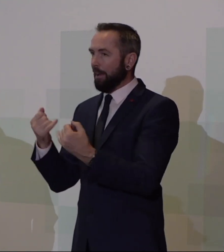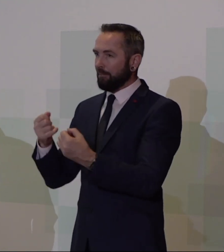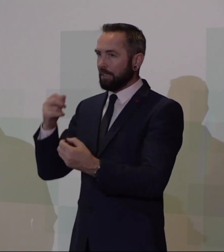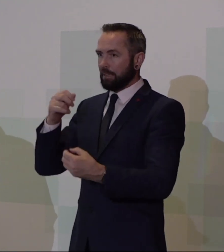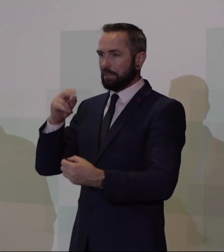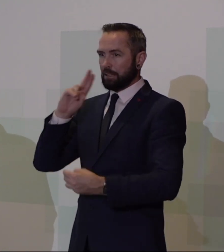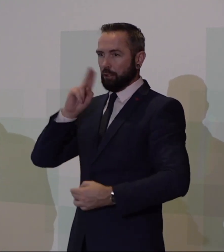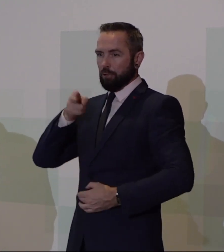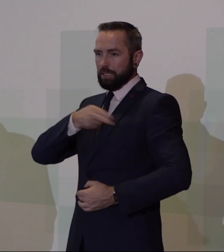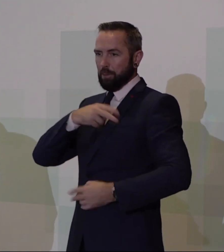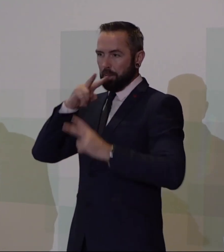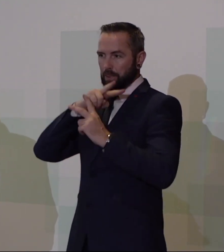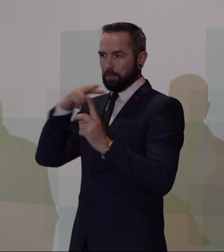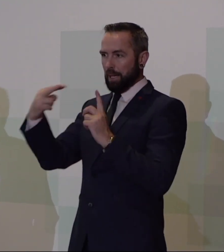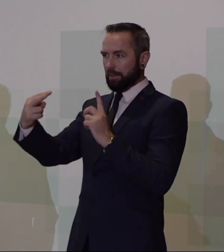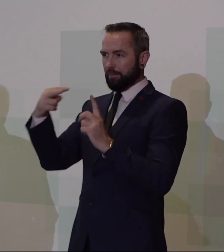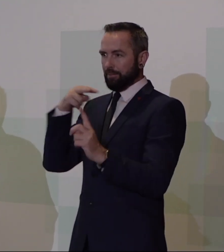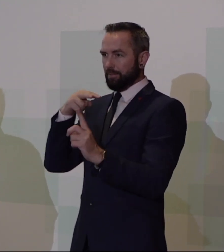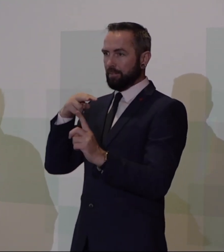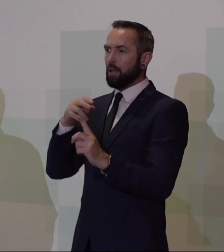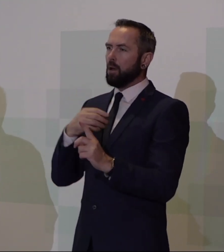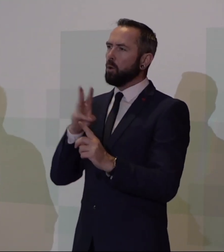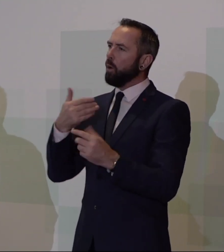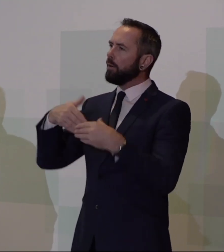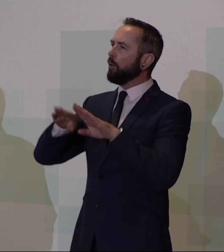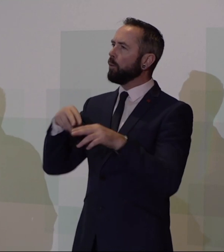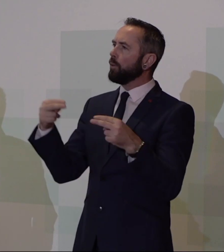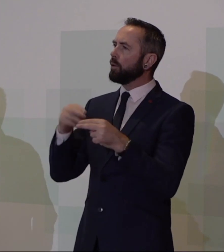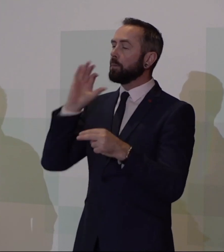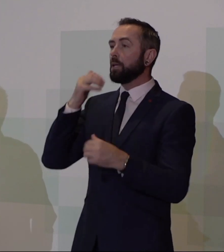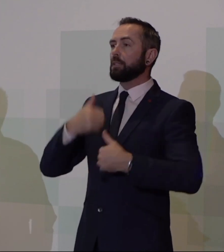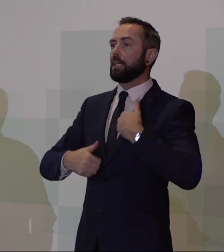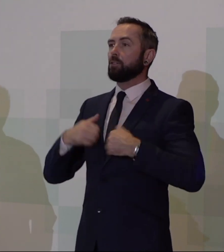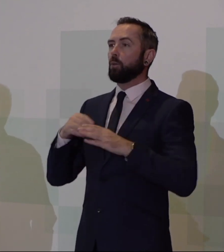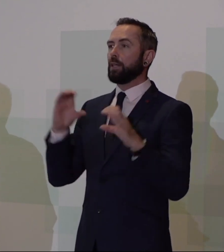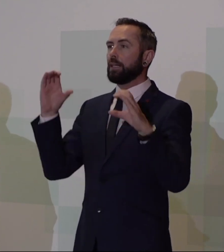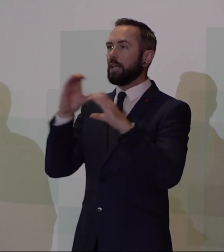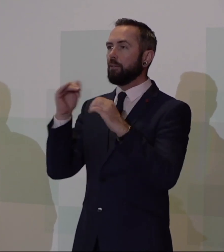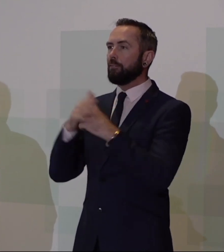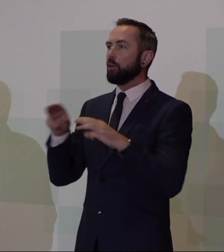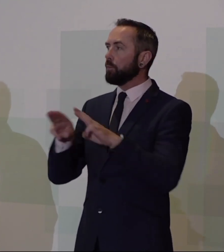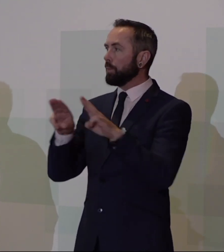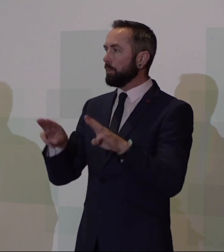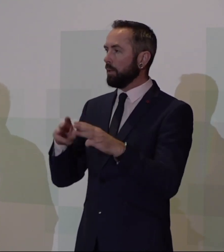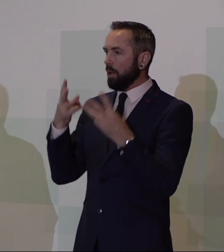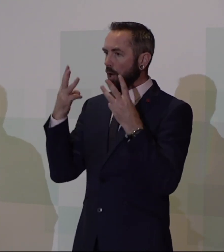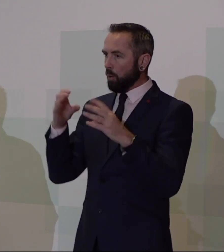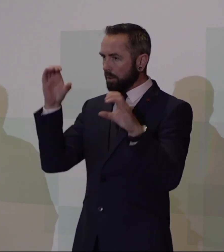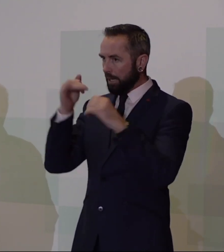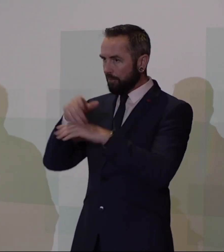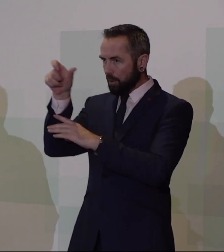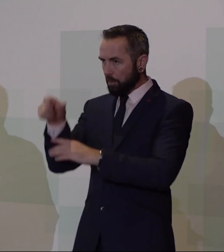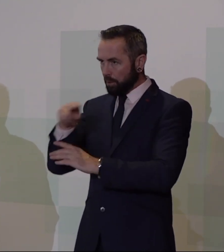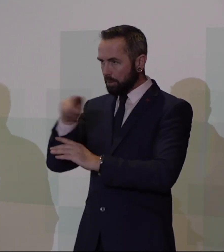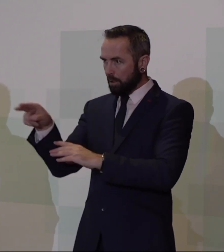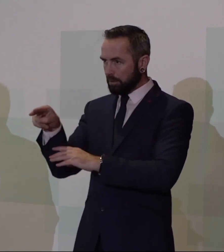there. I suppose I was attracted to nursing because I always had an interest in caring for people, and I wanted to care for the person and not